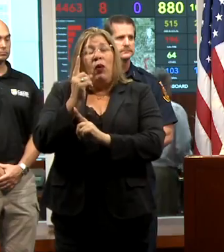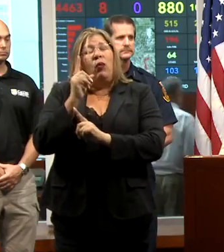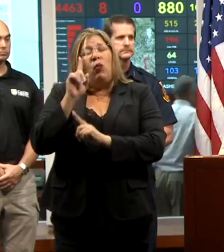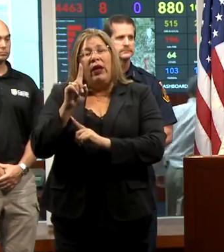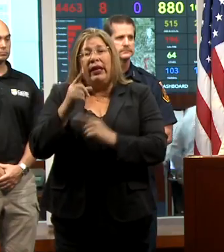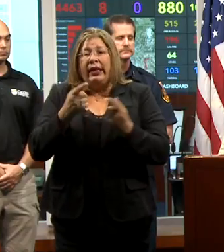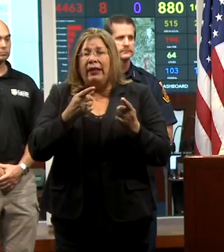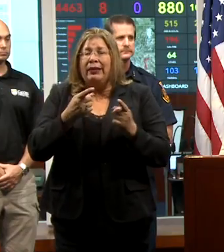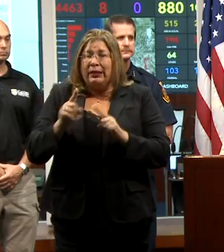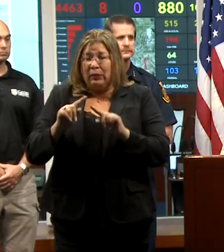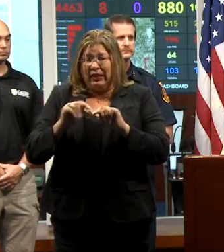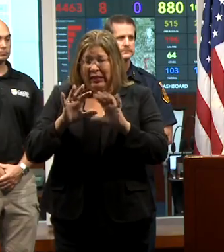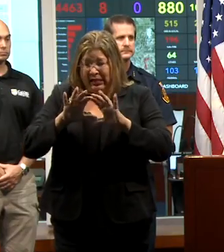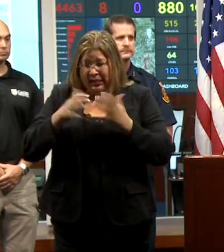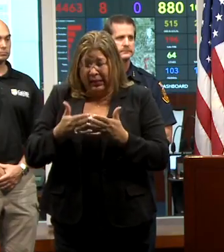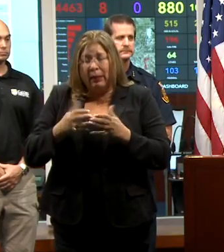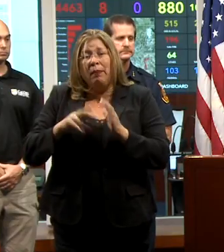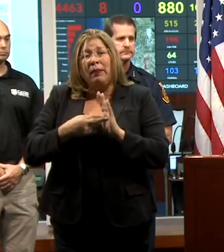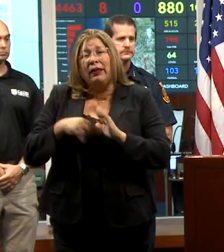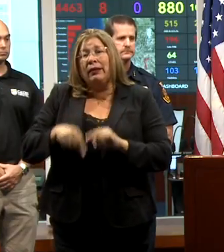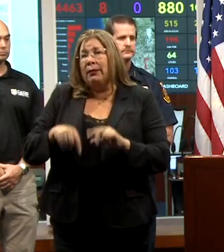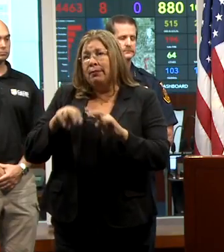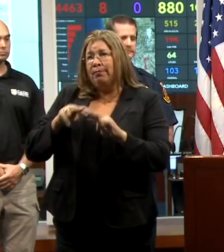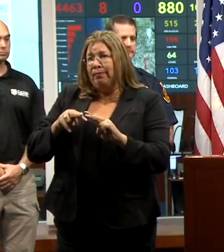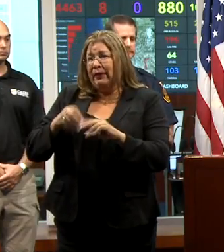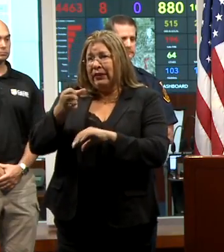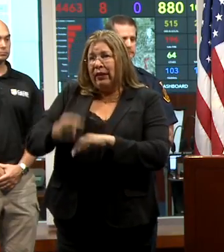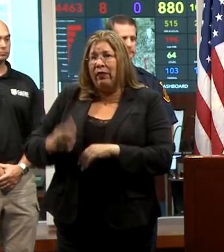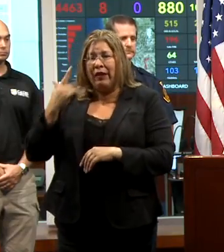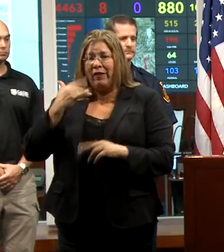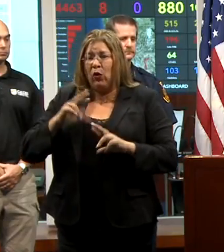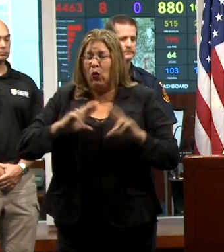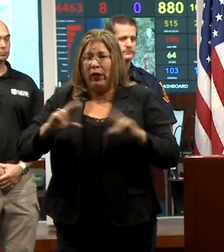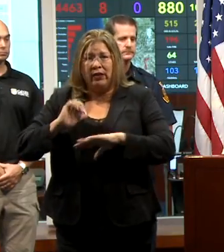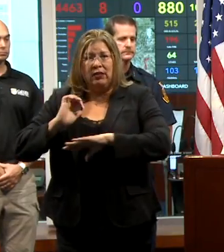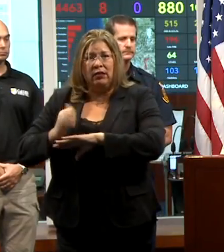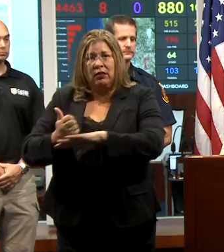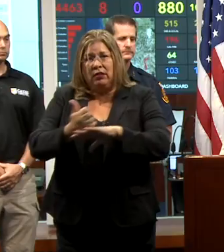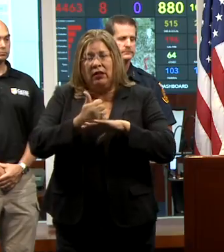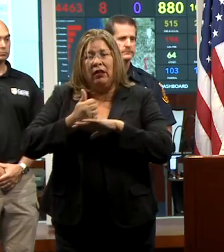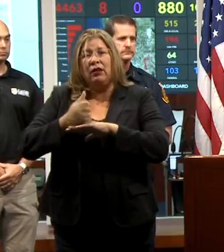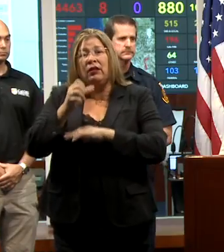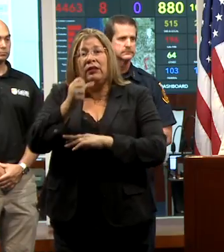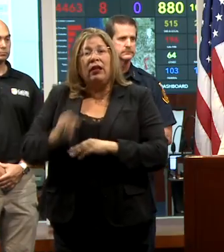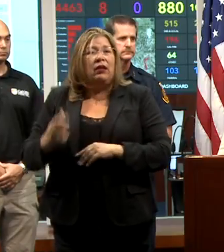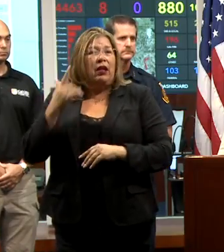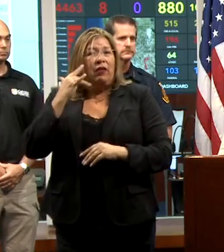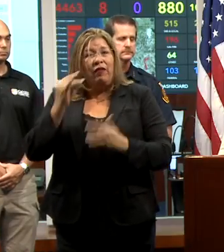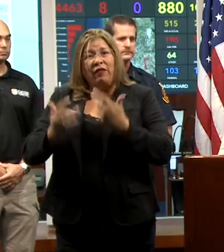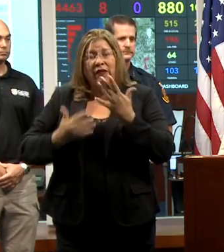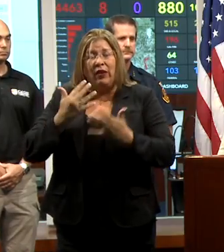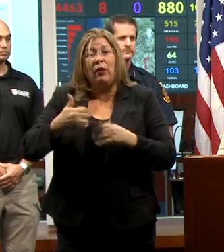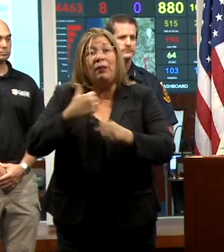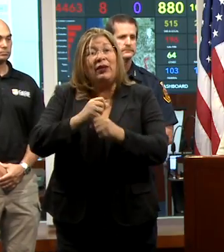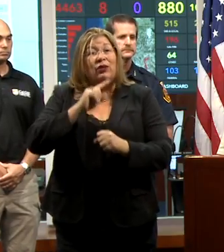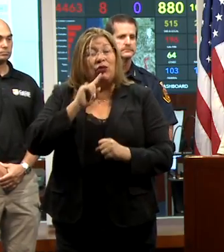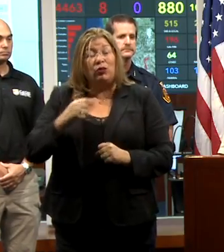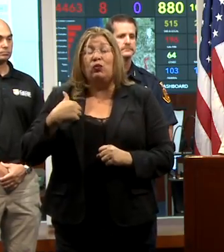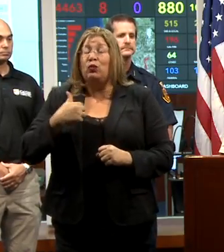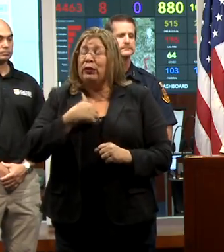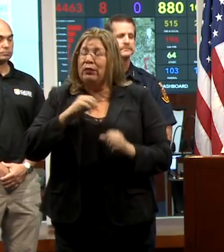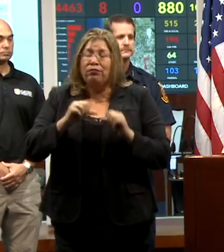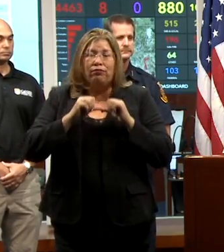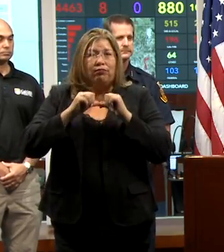a preventive measure, having them down in Southern California stage in the event of Southern California fires, to ensure that we continue